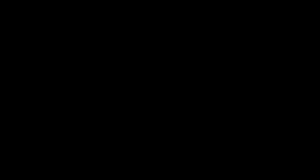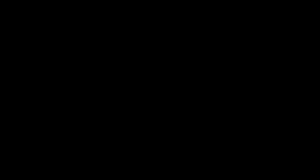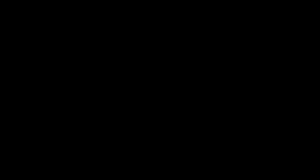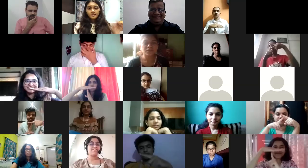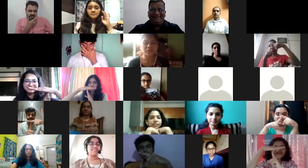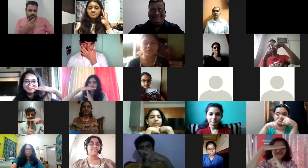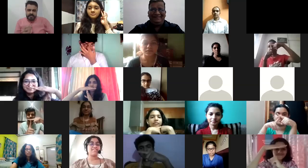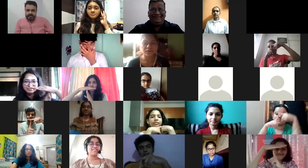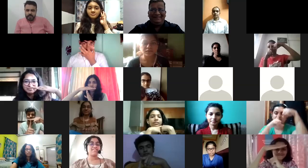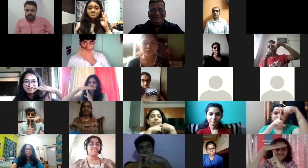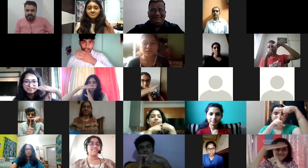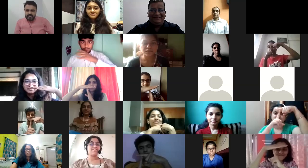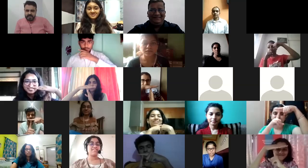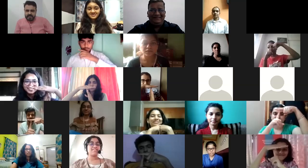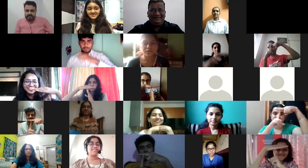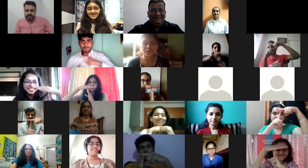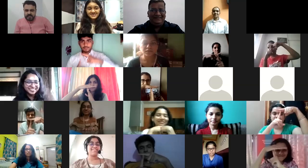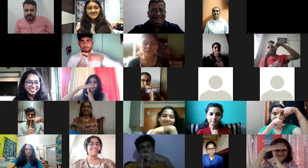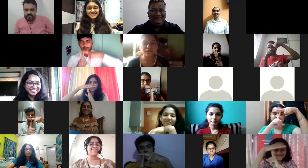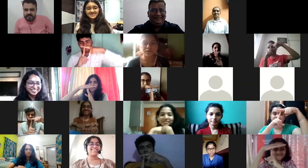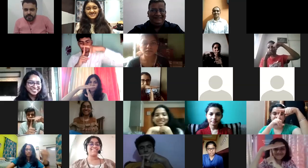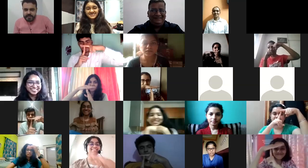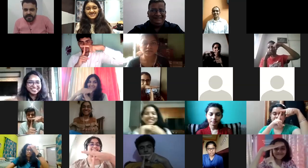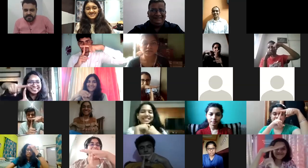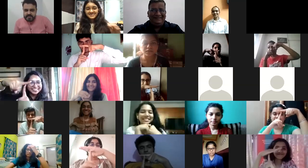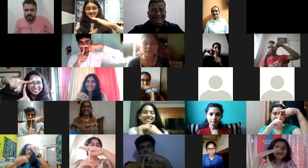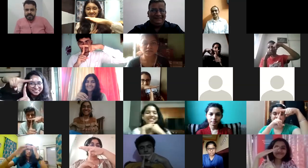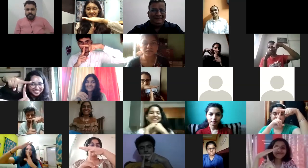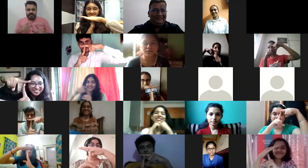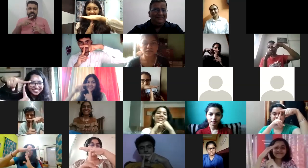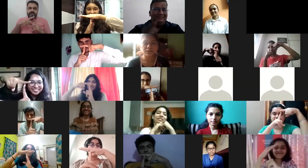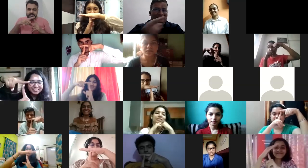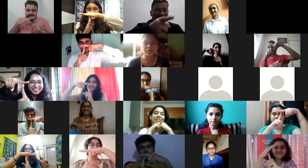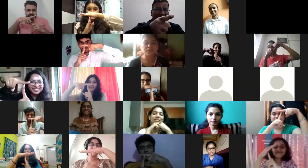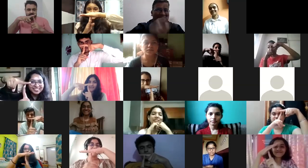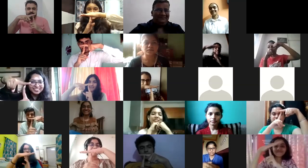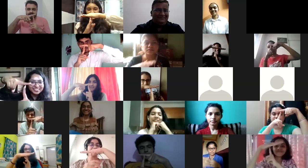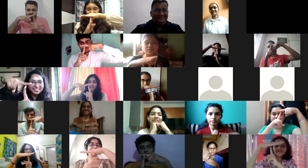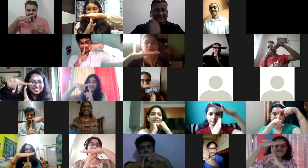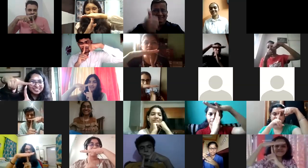think Monash is doing a timeout. Someone did a. Supriya is doing it very well.